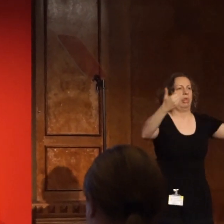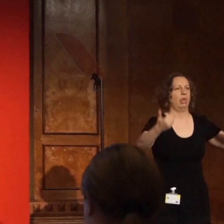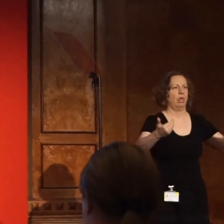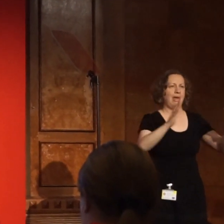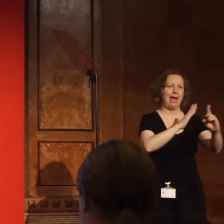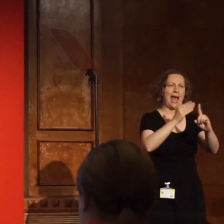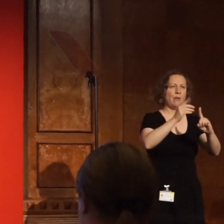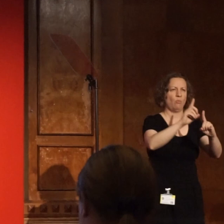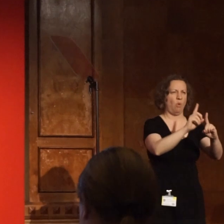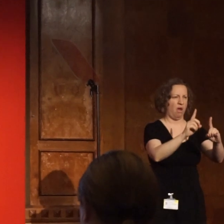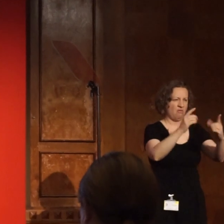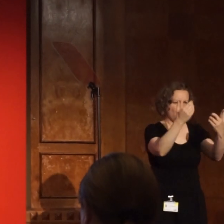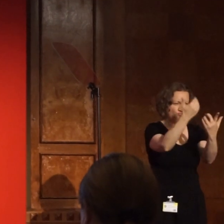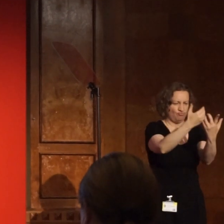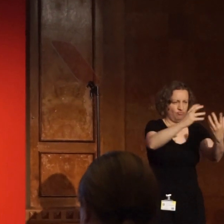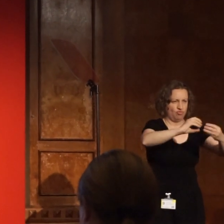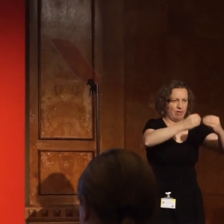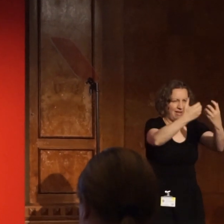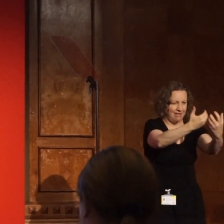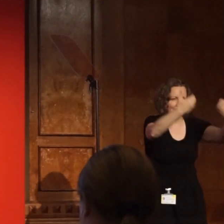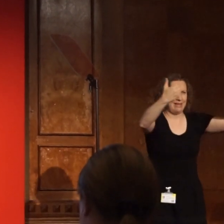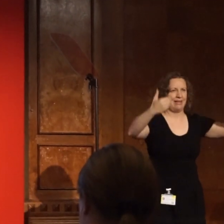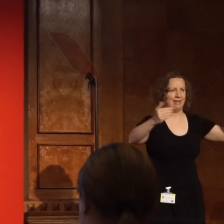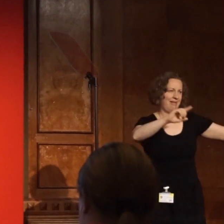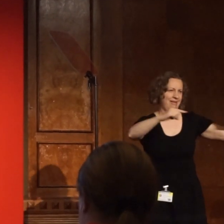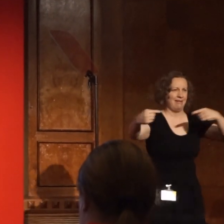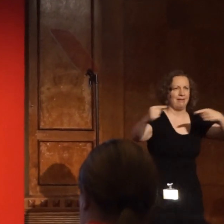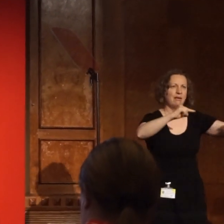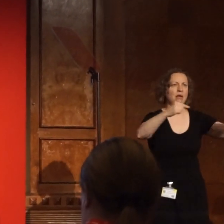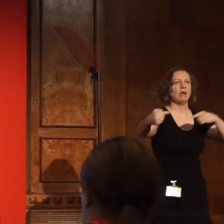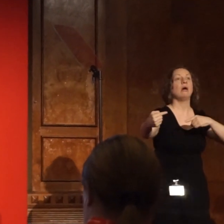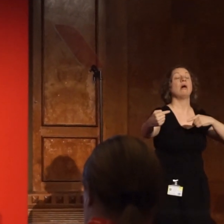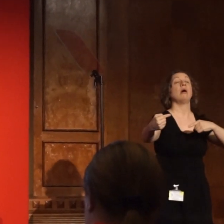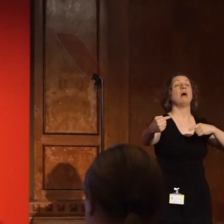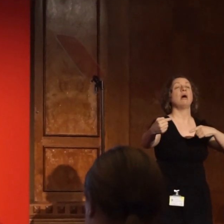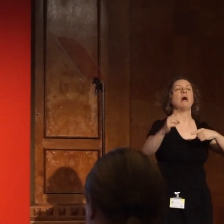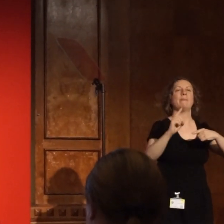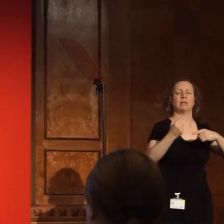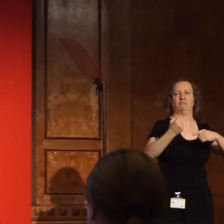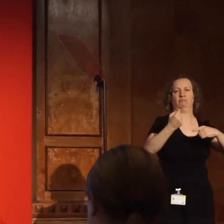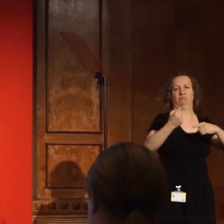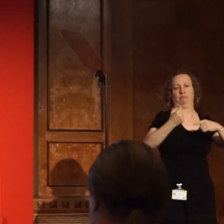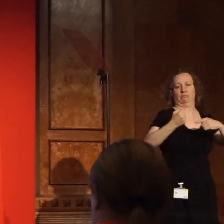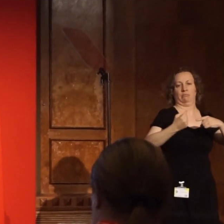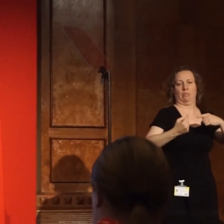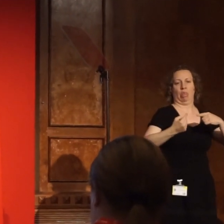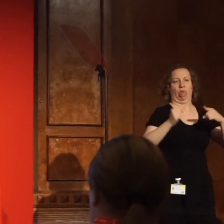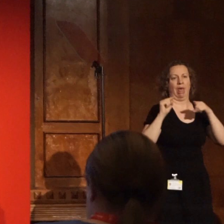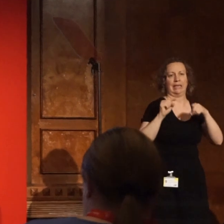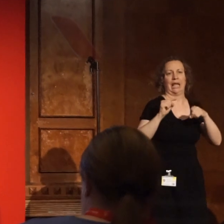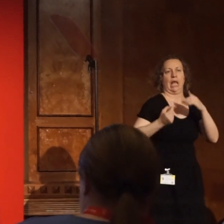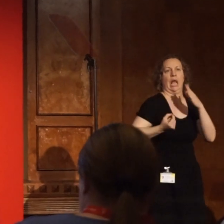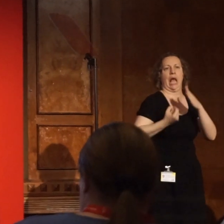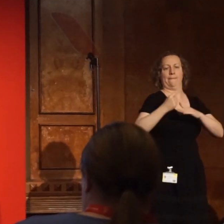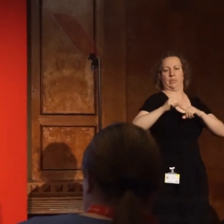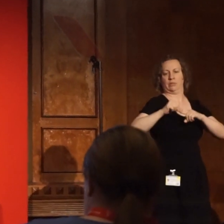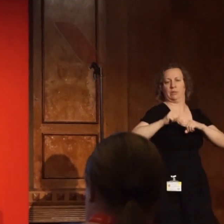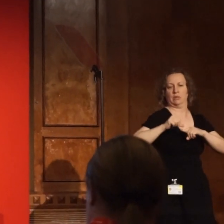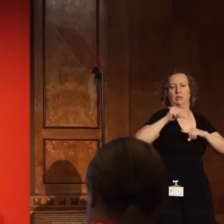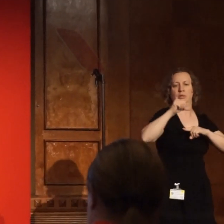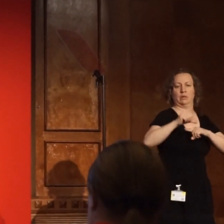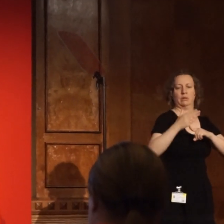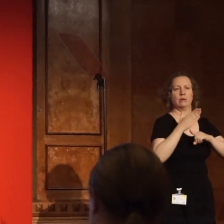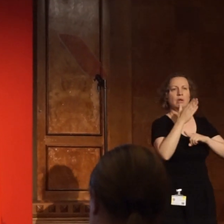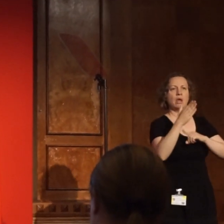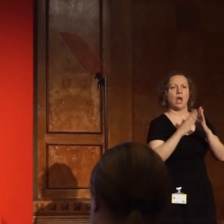other. And yet, when I attended the vigil in Albert Square straight after the attack, I was inspired by